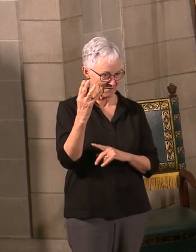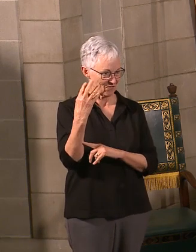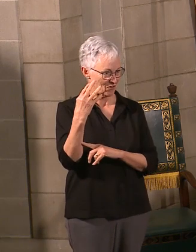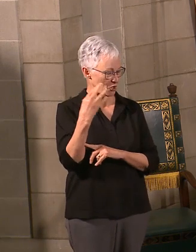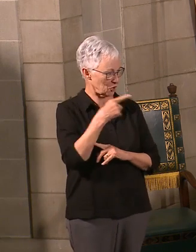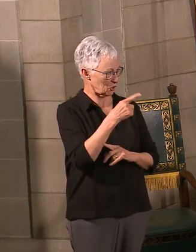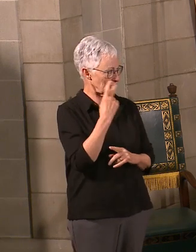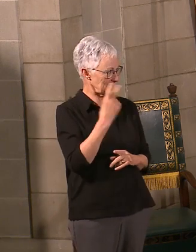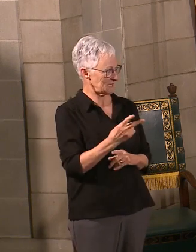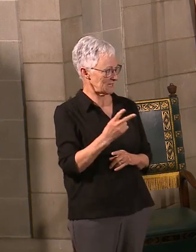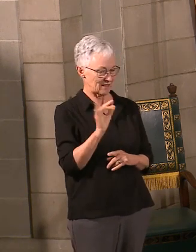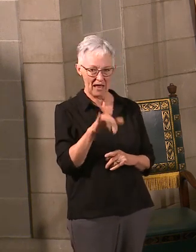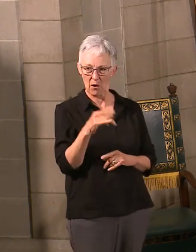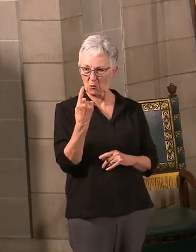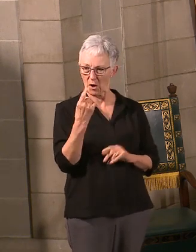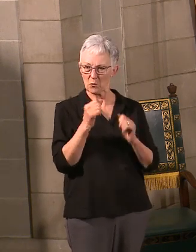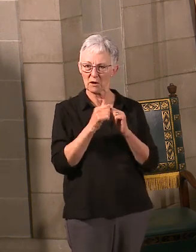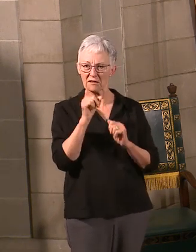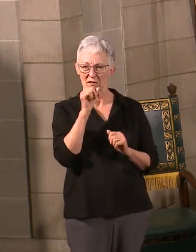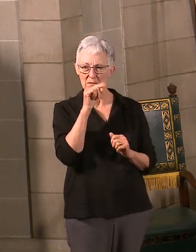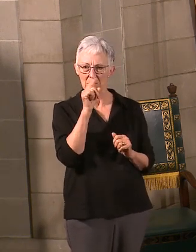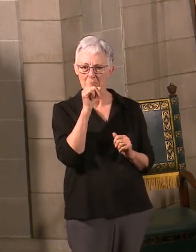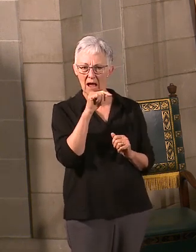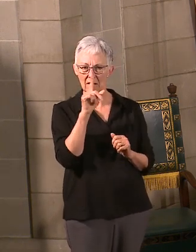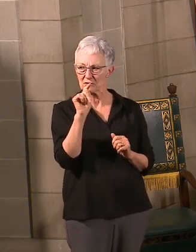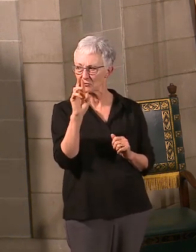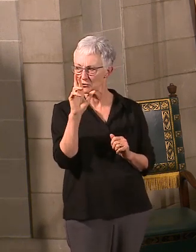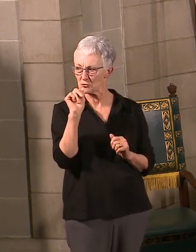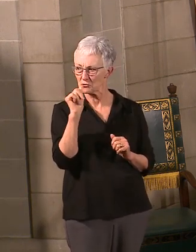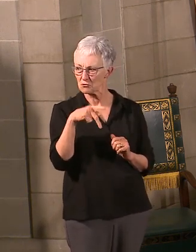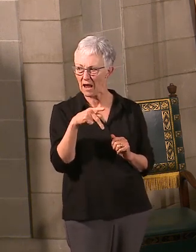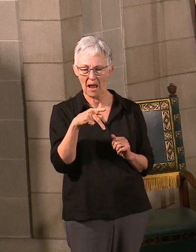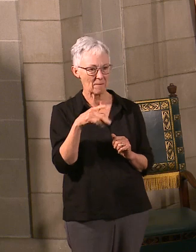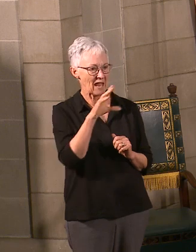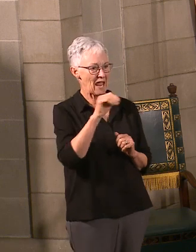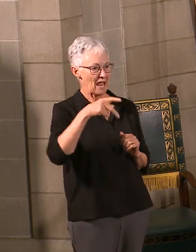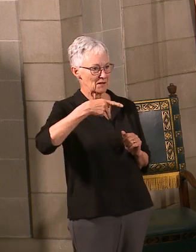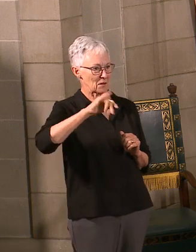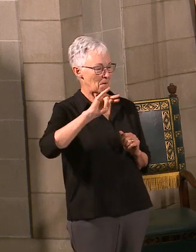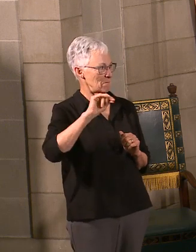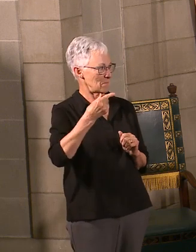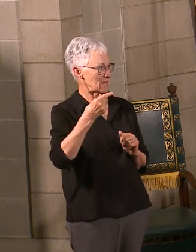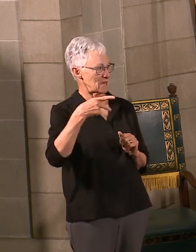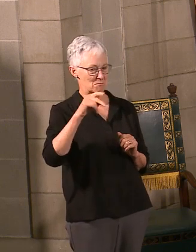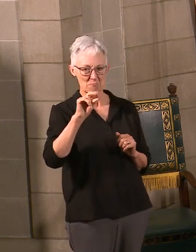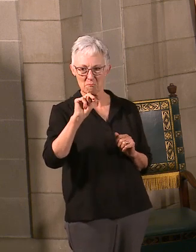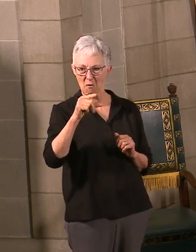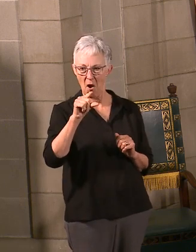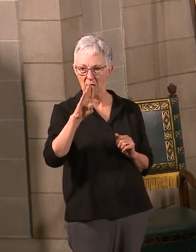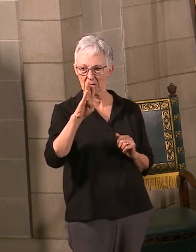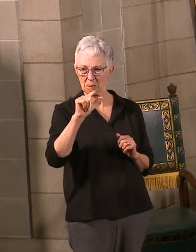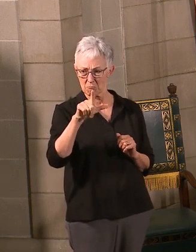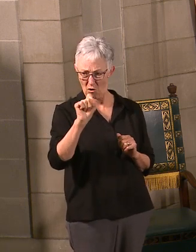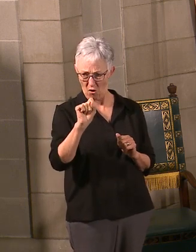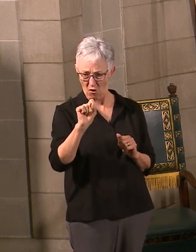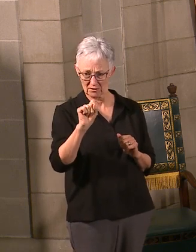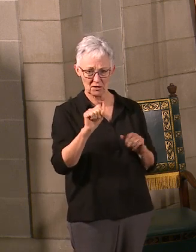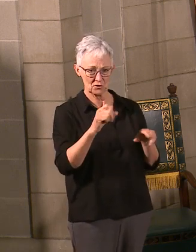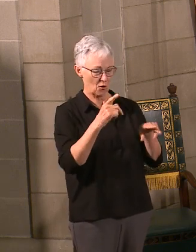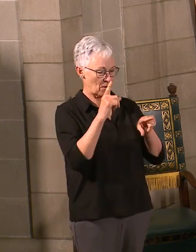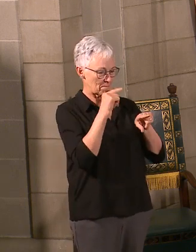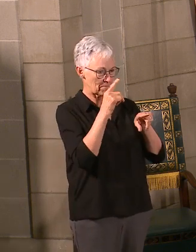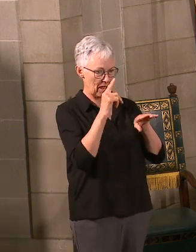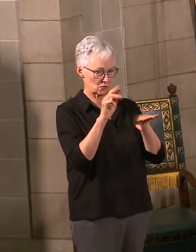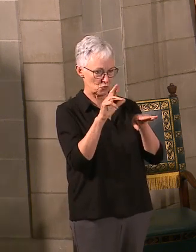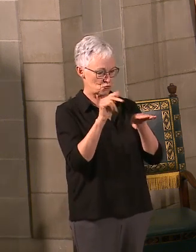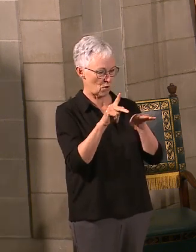the mouse traps and the ping pong balls? And how when they put that together, when they're side by side, and they put 100